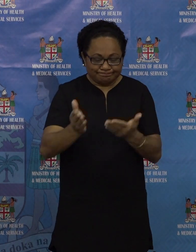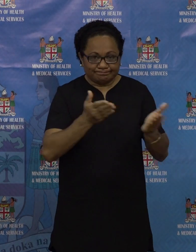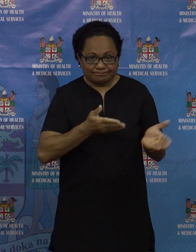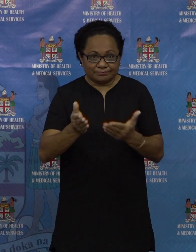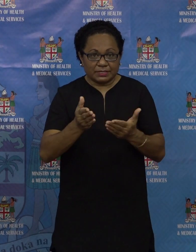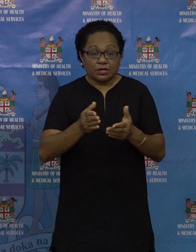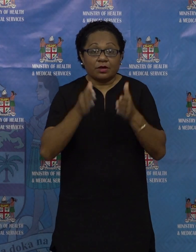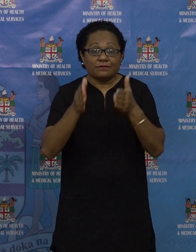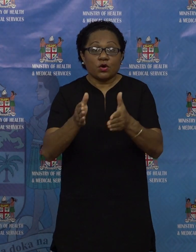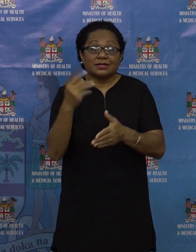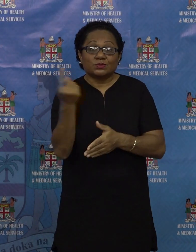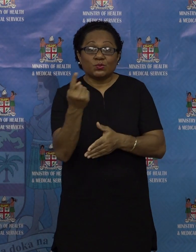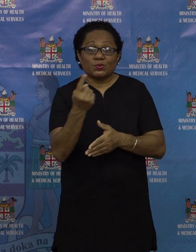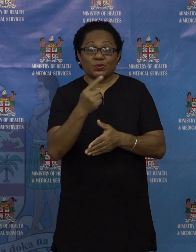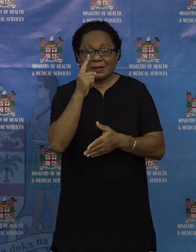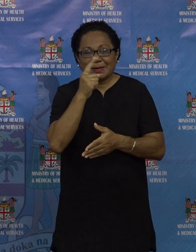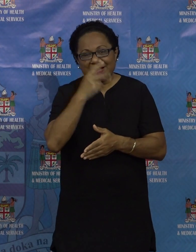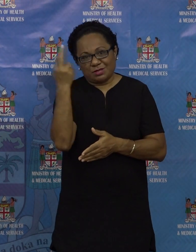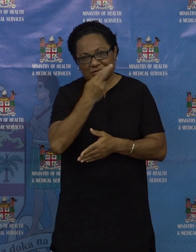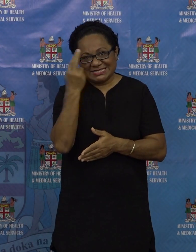at risk of severe COVID-19.